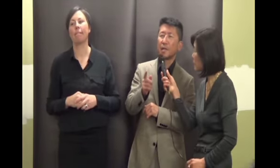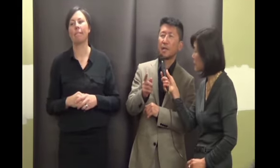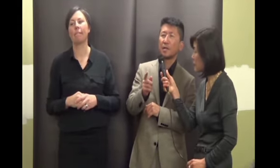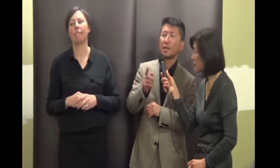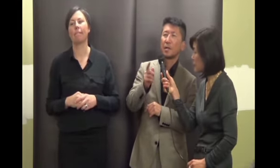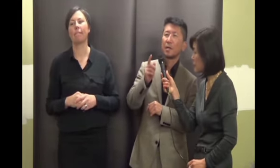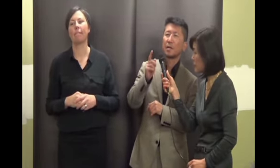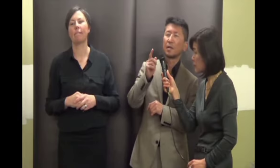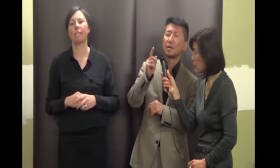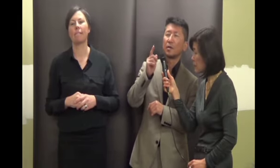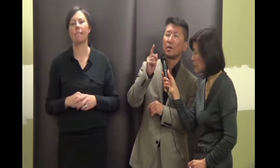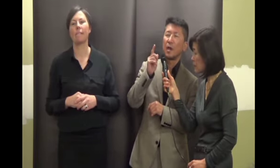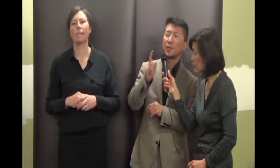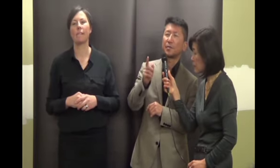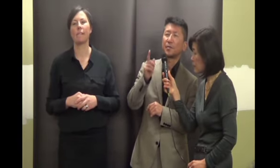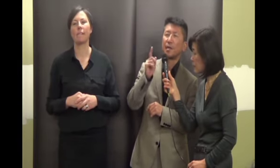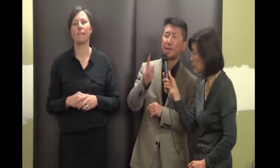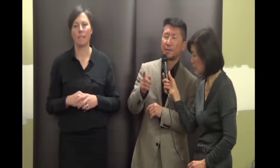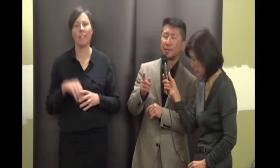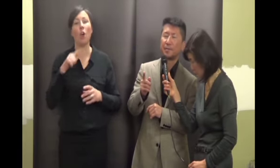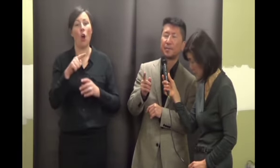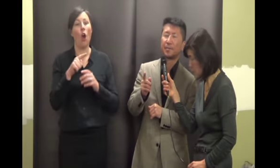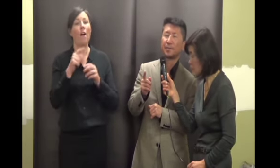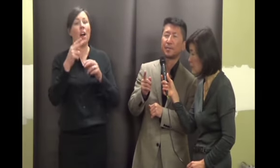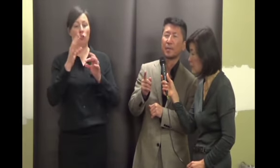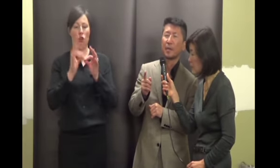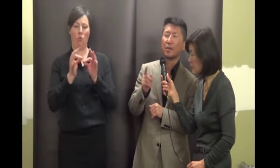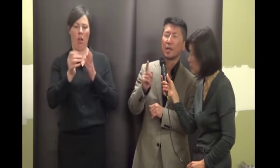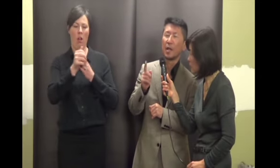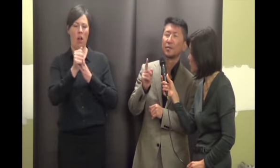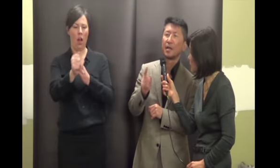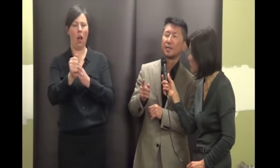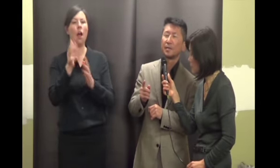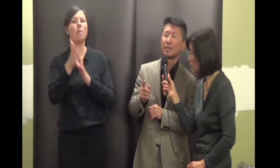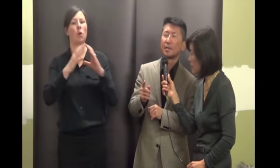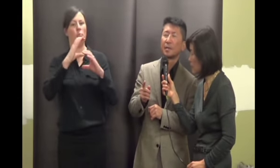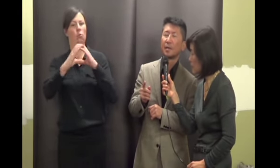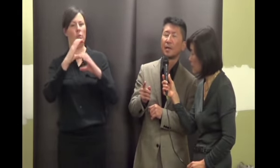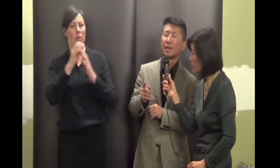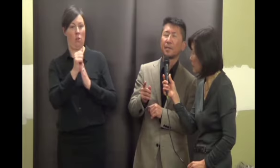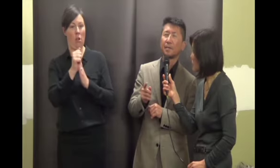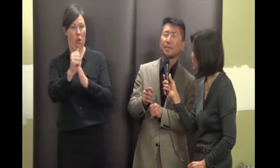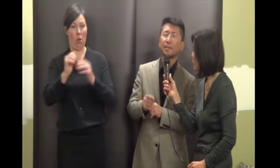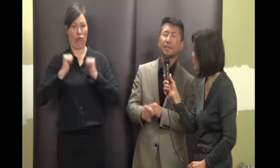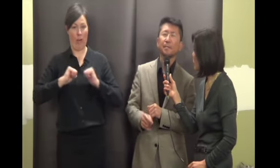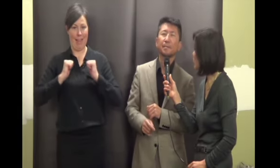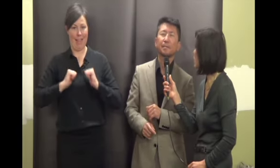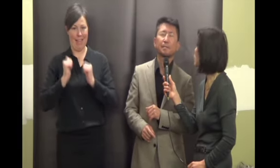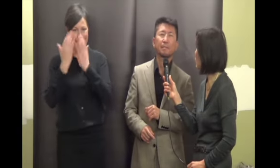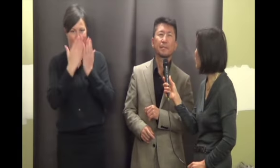it's necessary 8 days. Only 8 days.